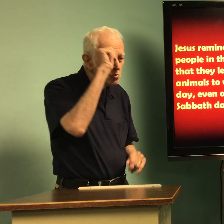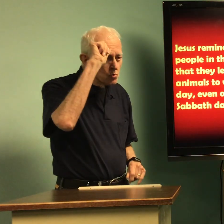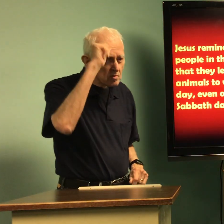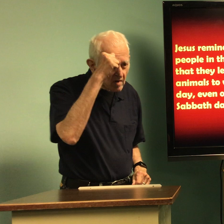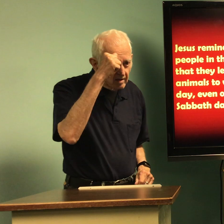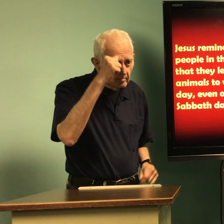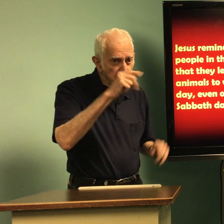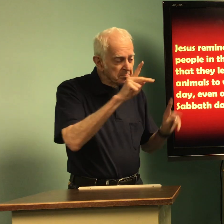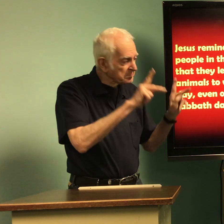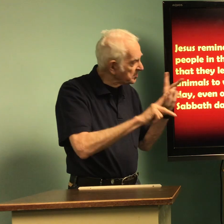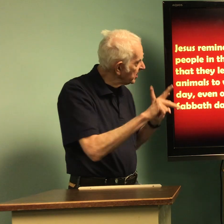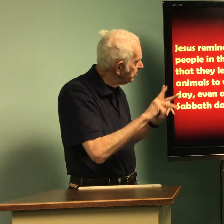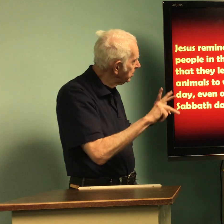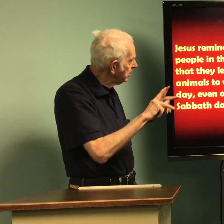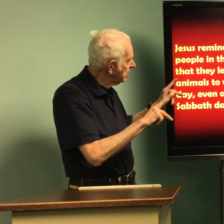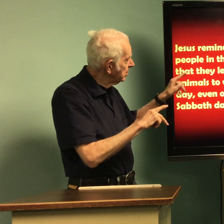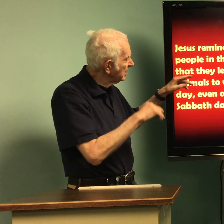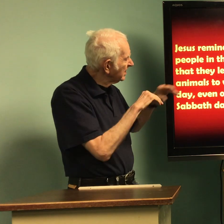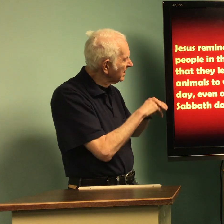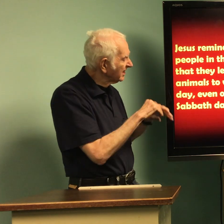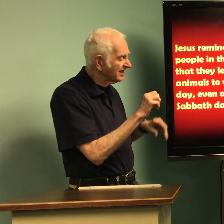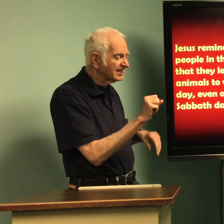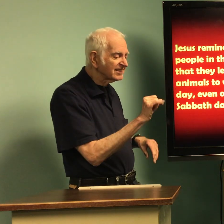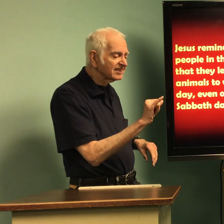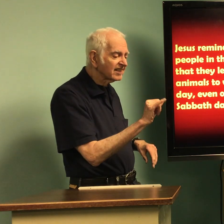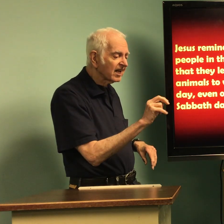Jesus reminded the people in the synagogue